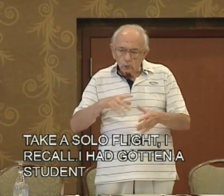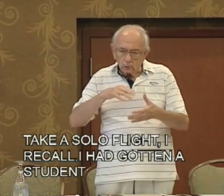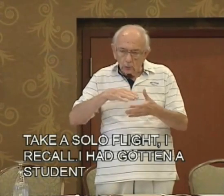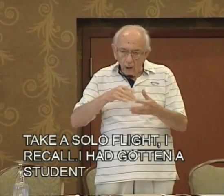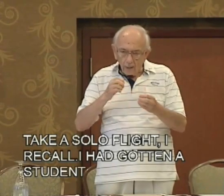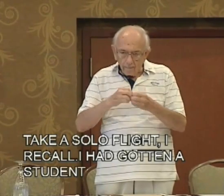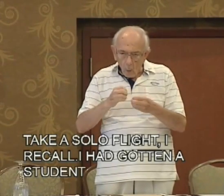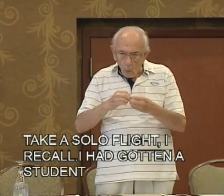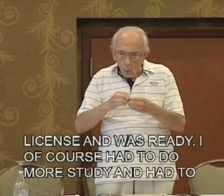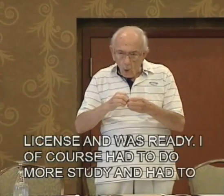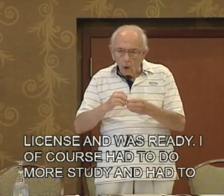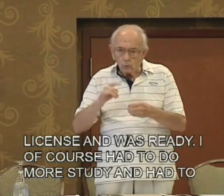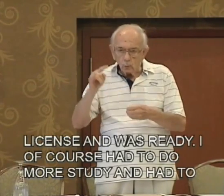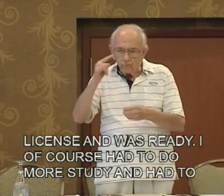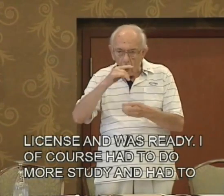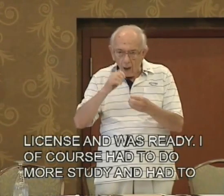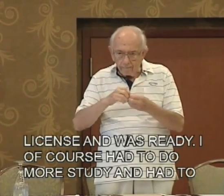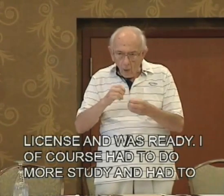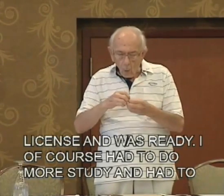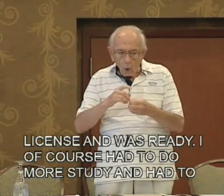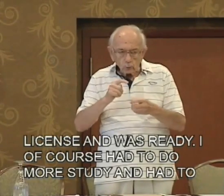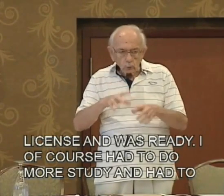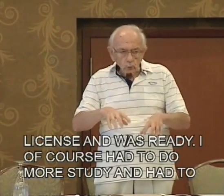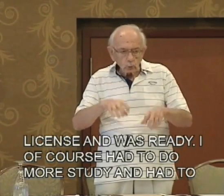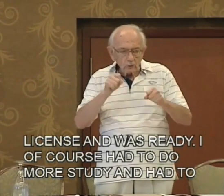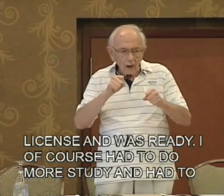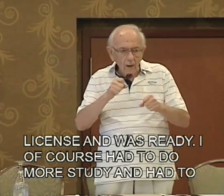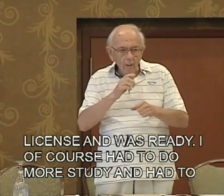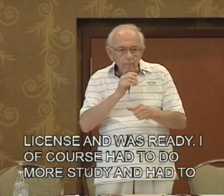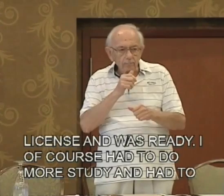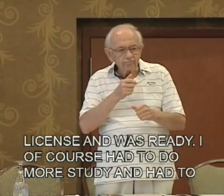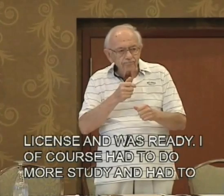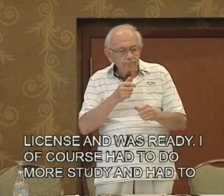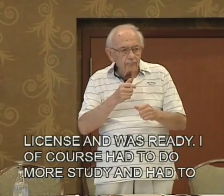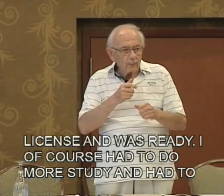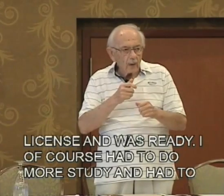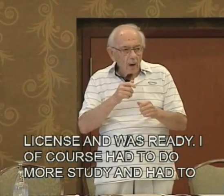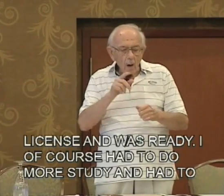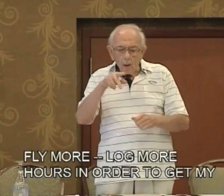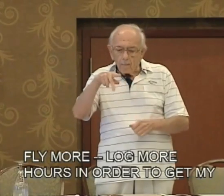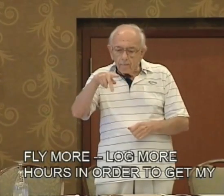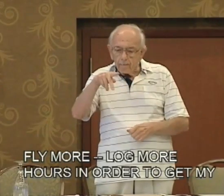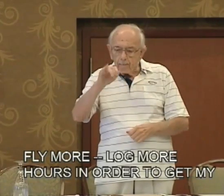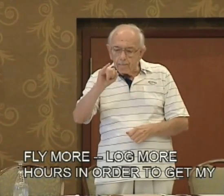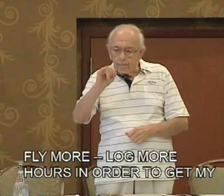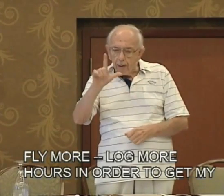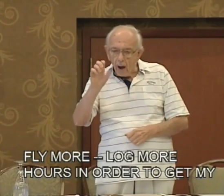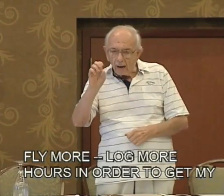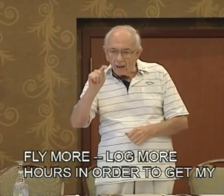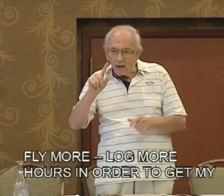ready I had of course had to do more study and had to fly more to log more hours in order to get my license